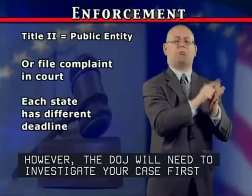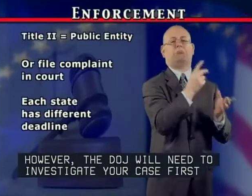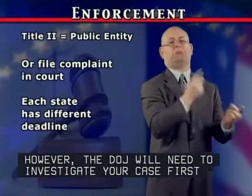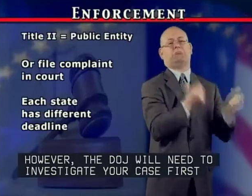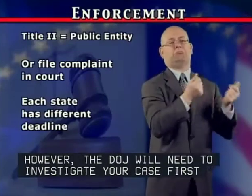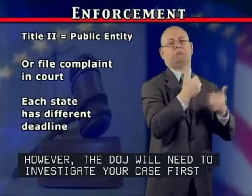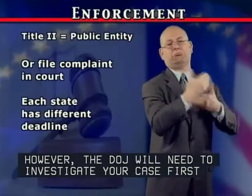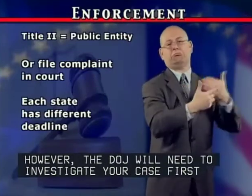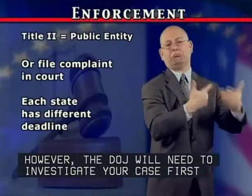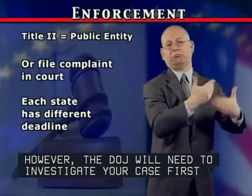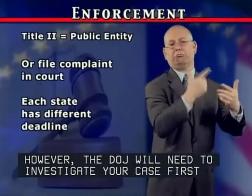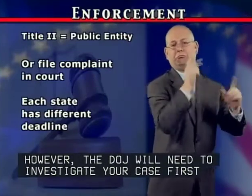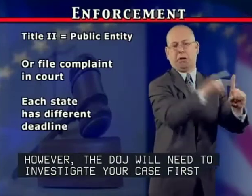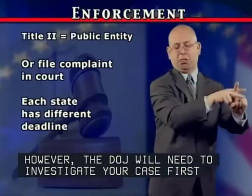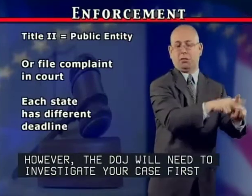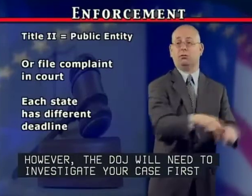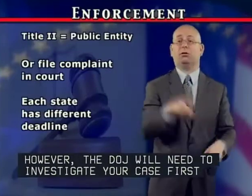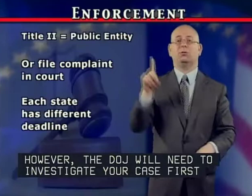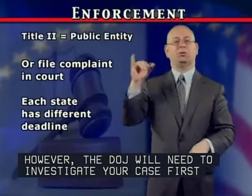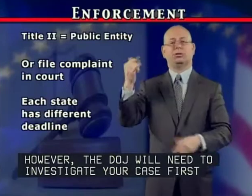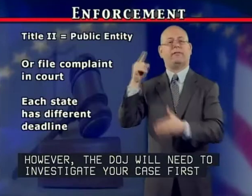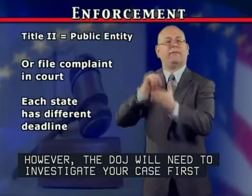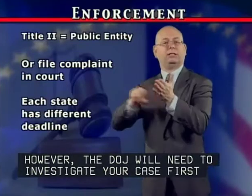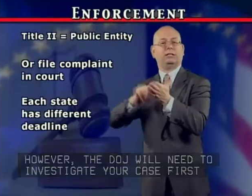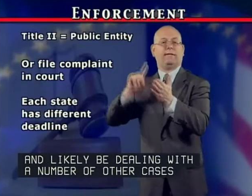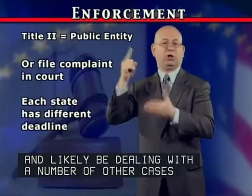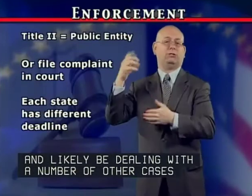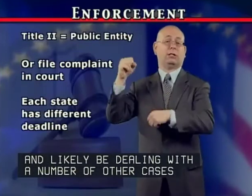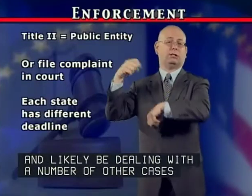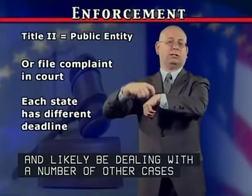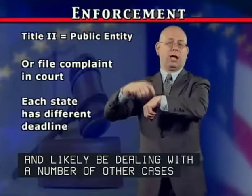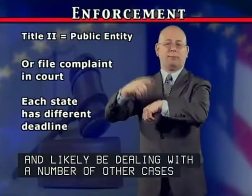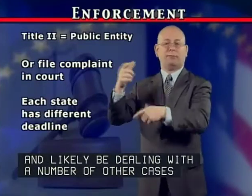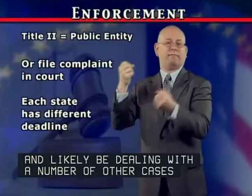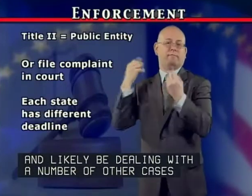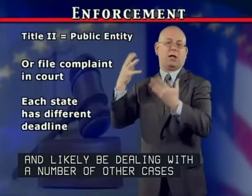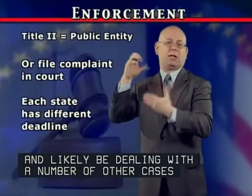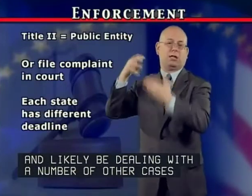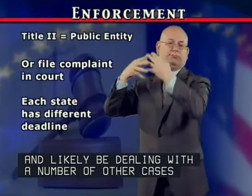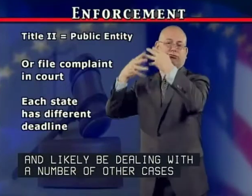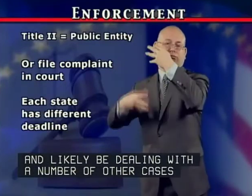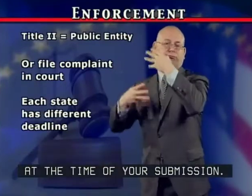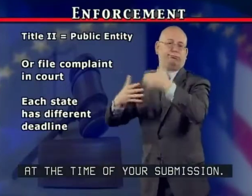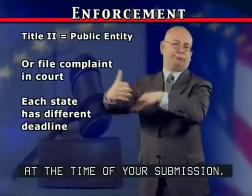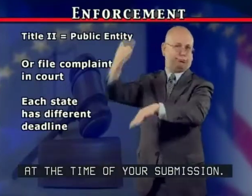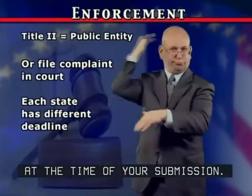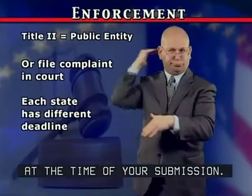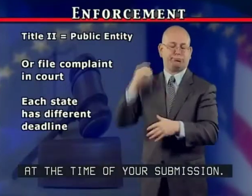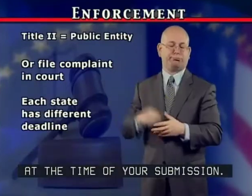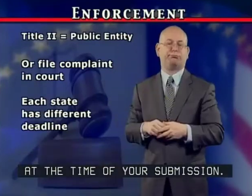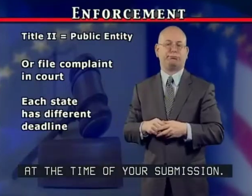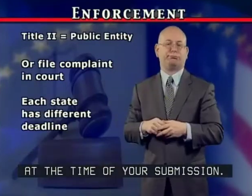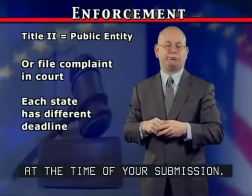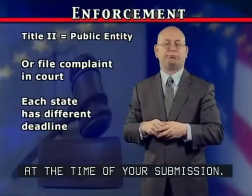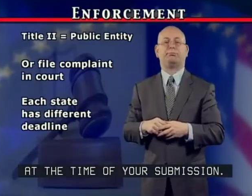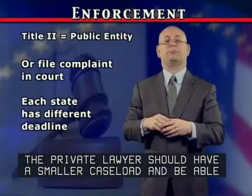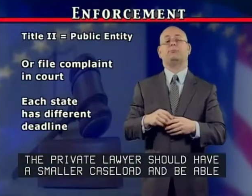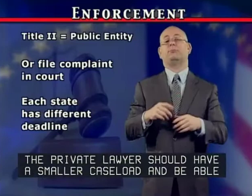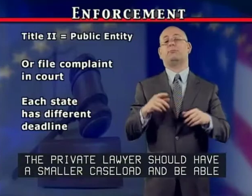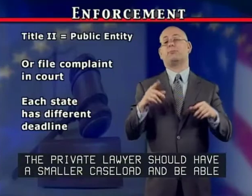the DOJ will need to investigate your case first, and likely be dealing with a number of other cases at the time of your submission. The private